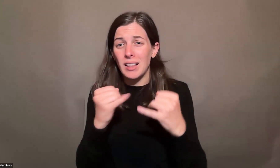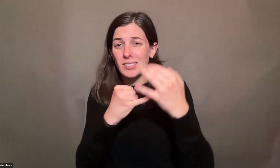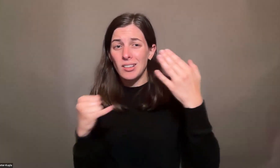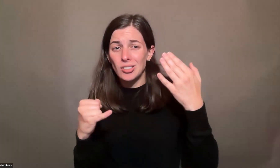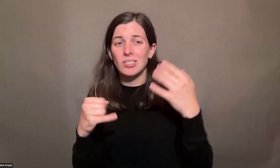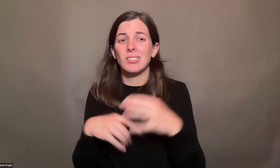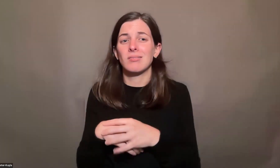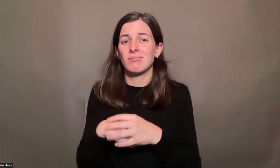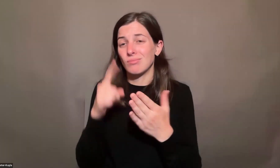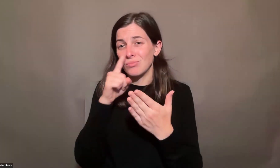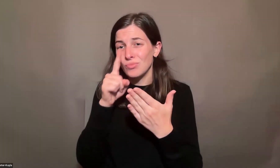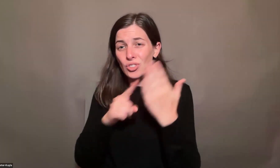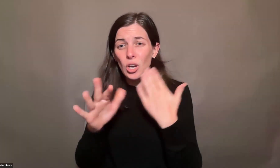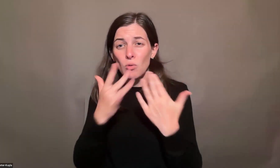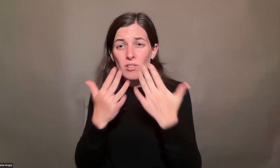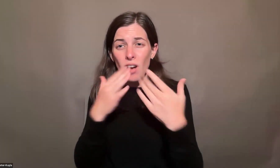today.